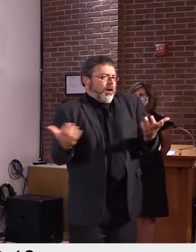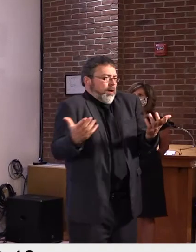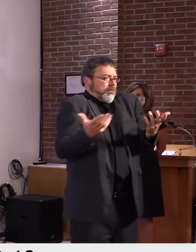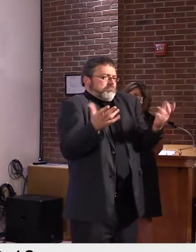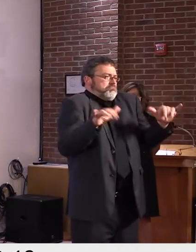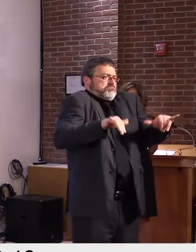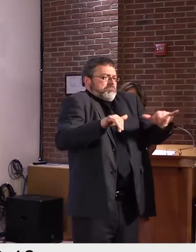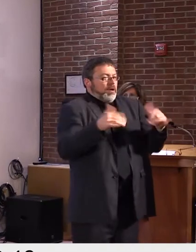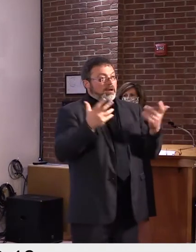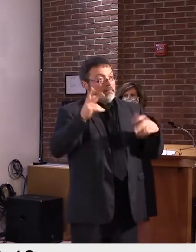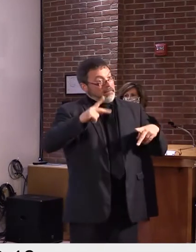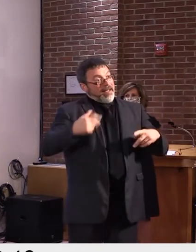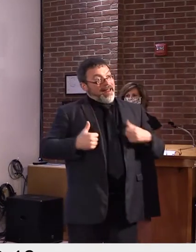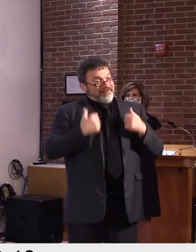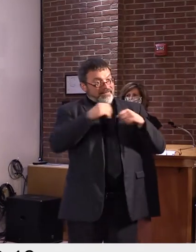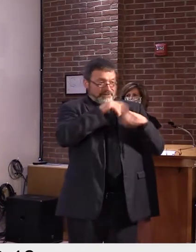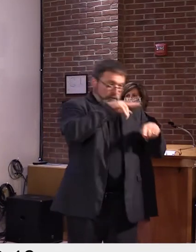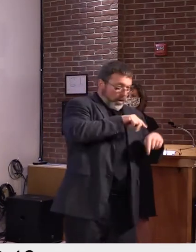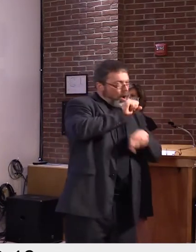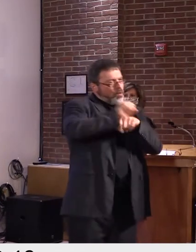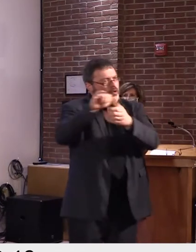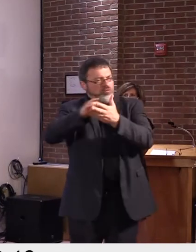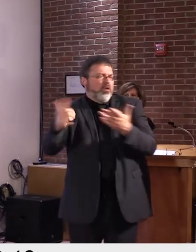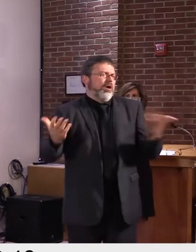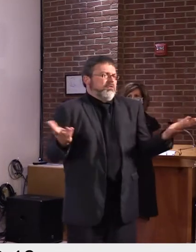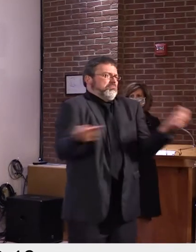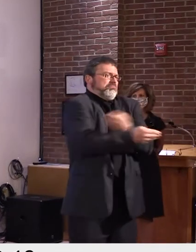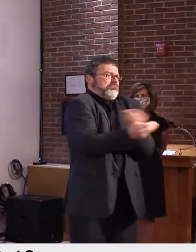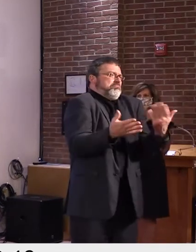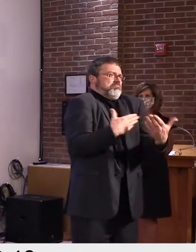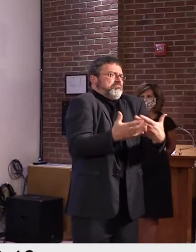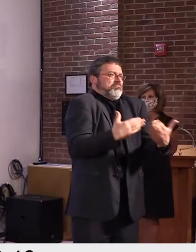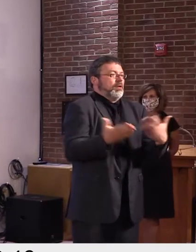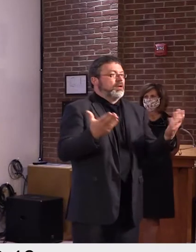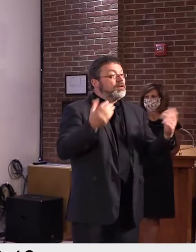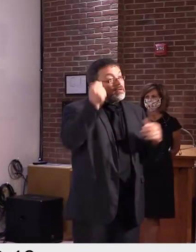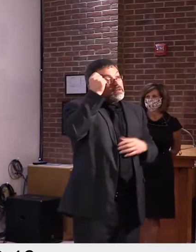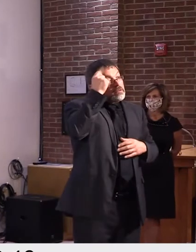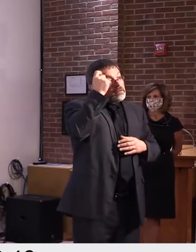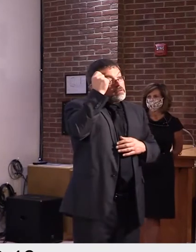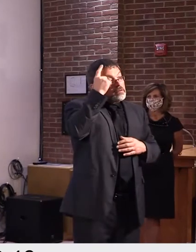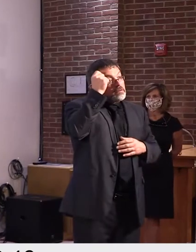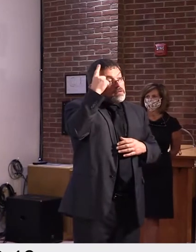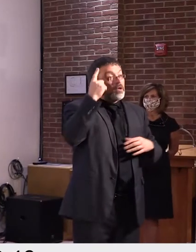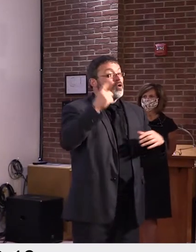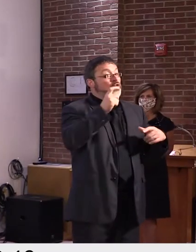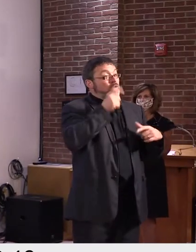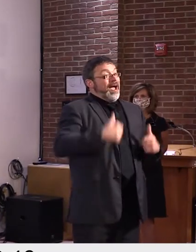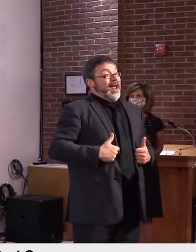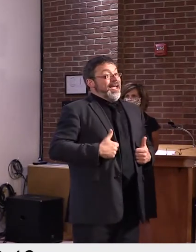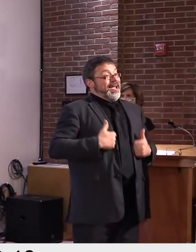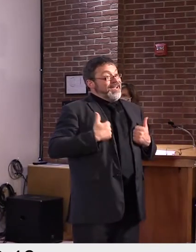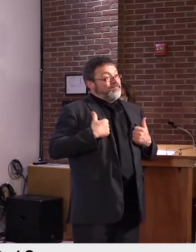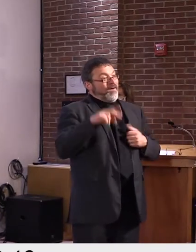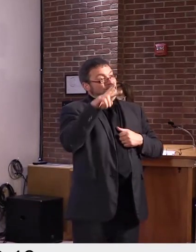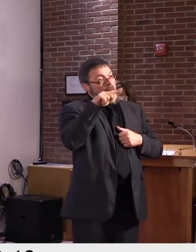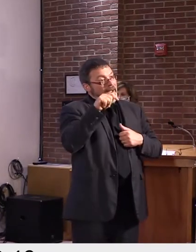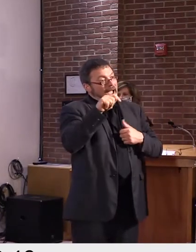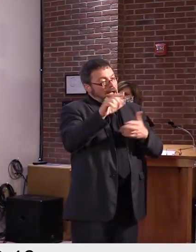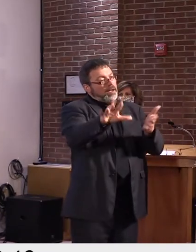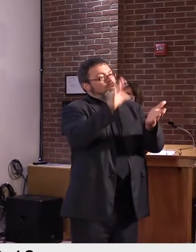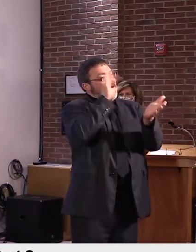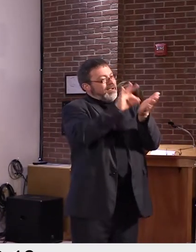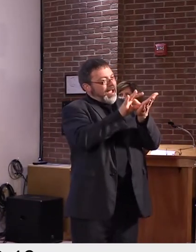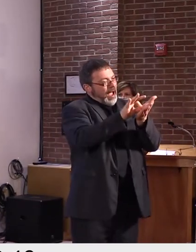cases that are for people who live in Vermont will be recorded as Vermont cases. And New York will